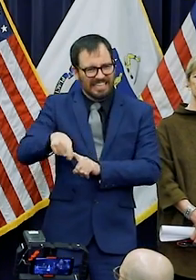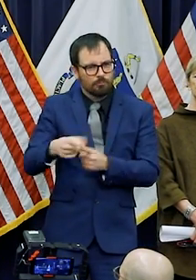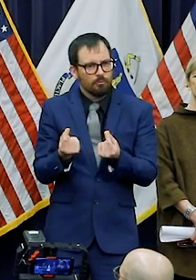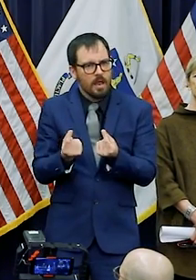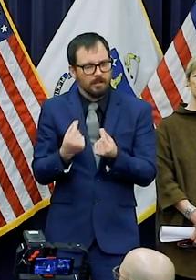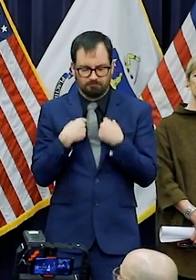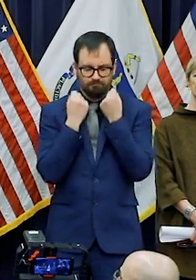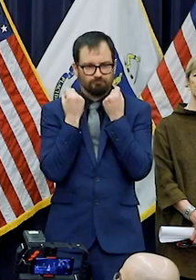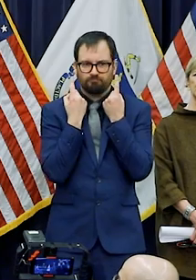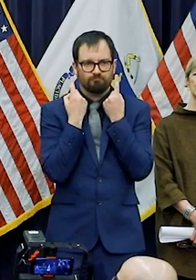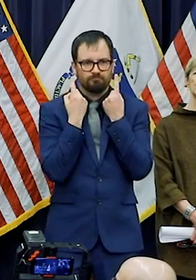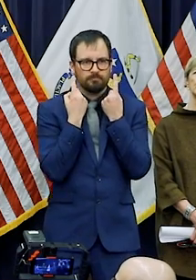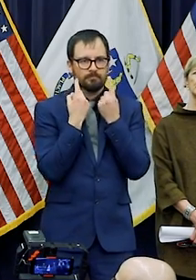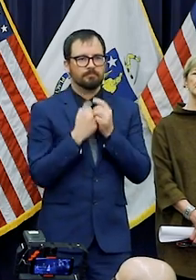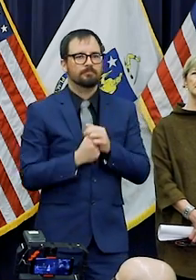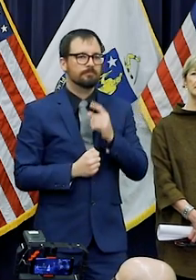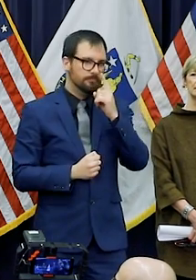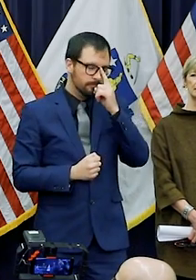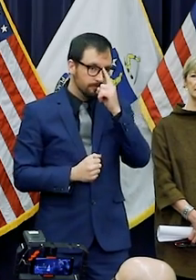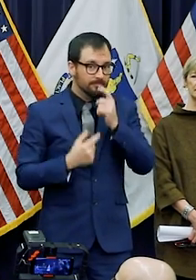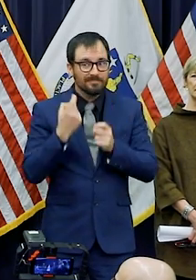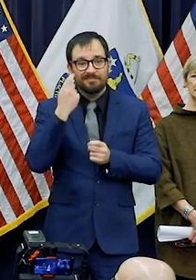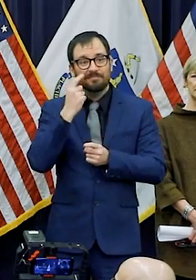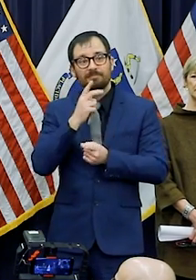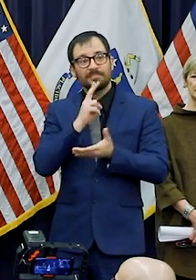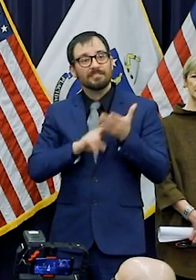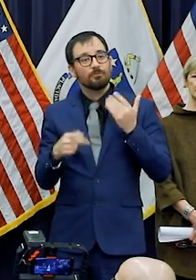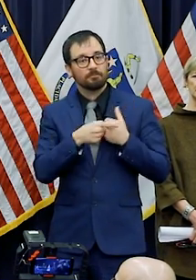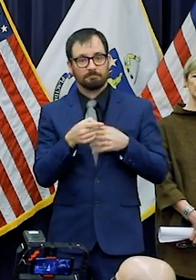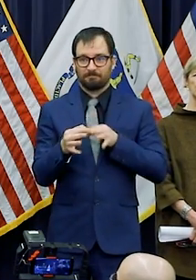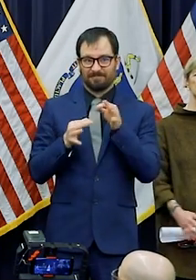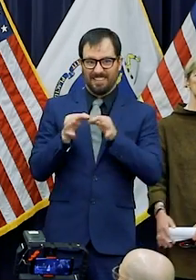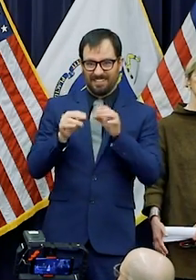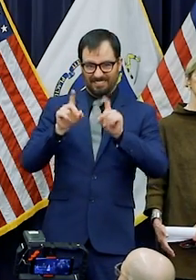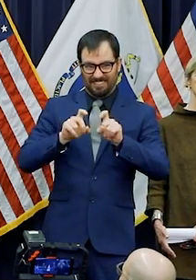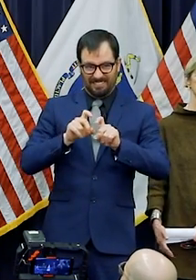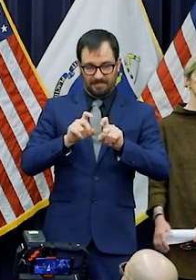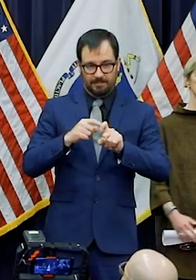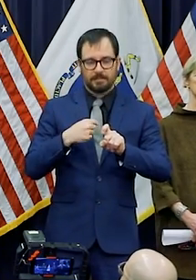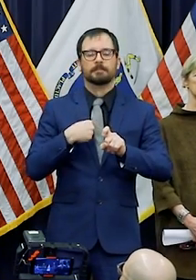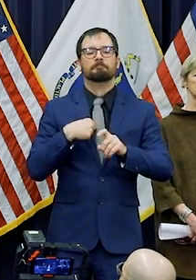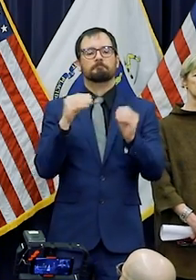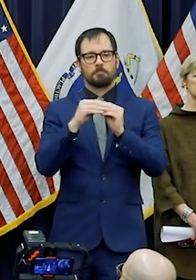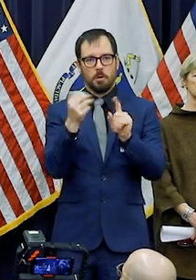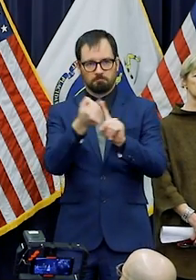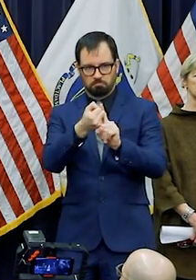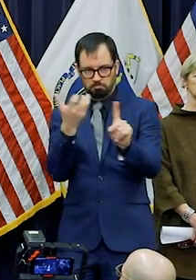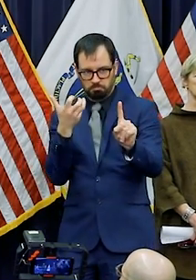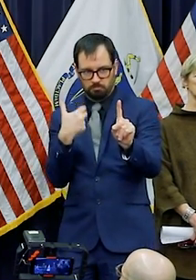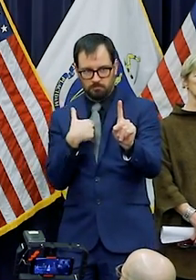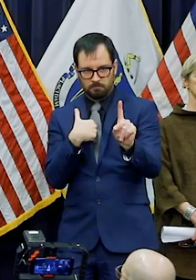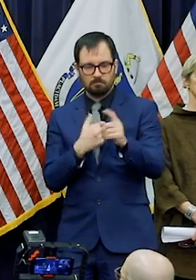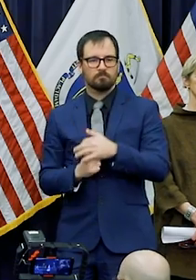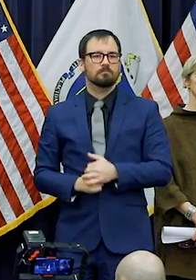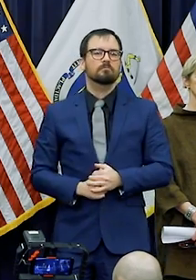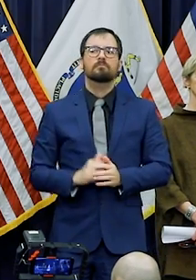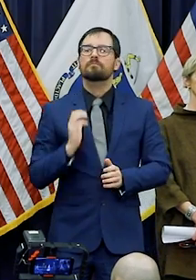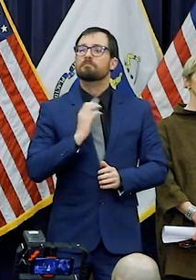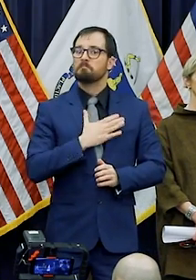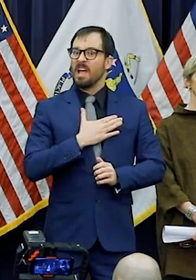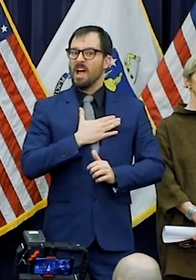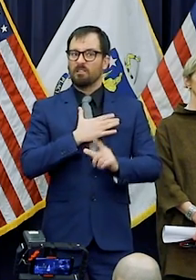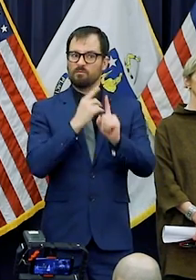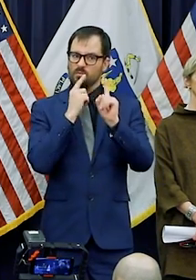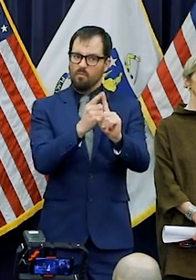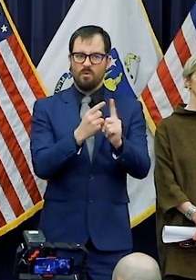testing that Secretary Sutter's mentioned. I want to be clear that our goal in the administration is to continue to increase our